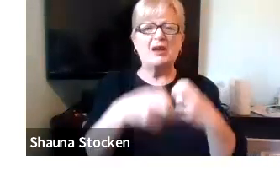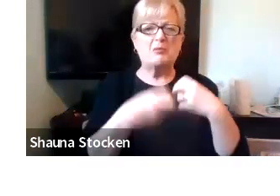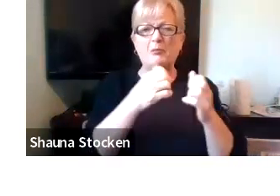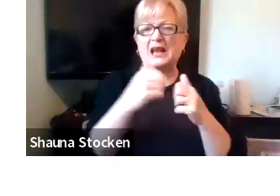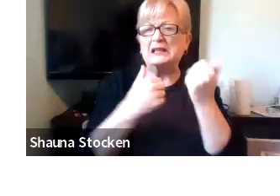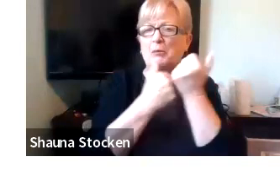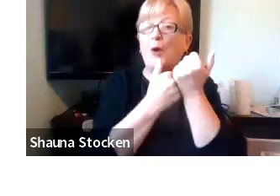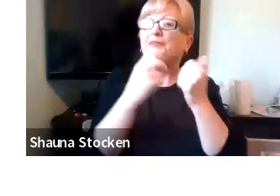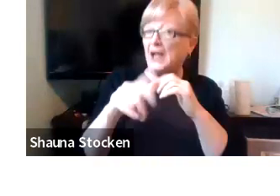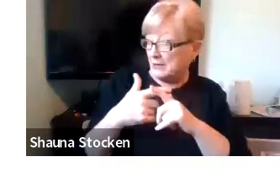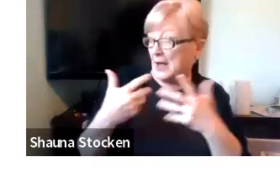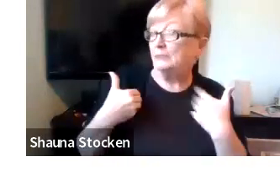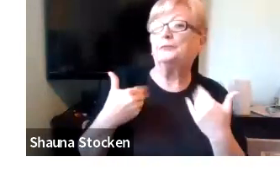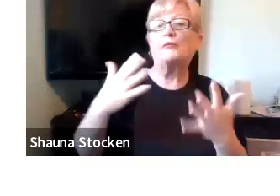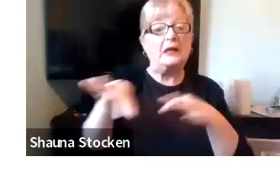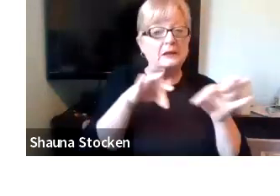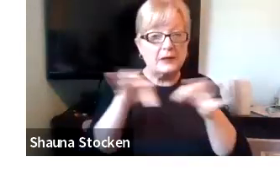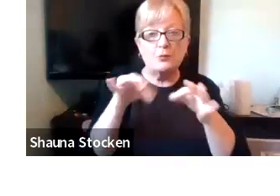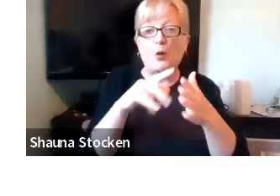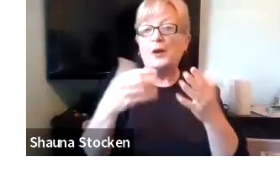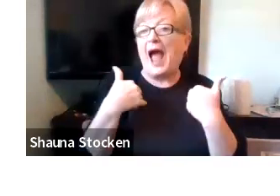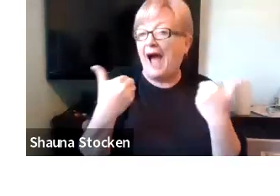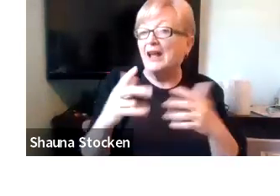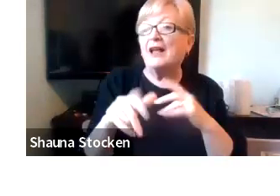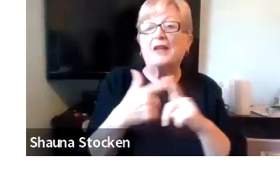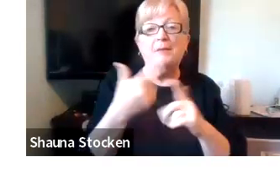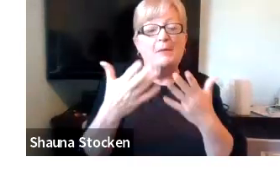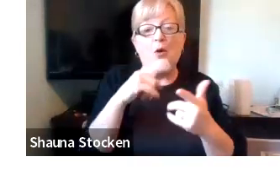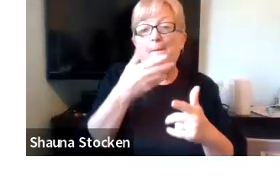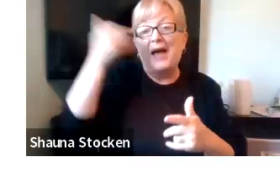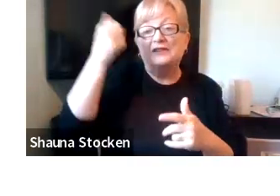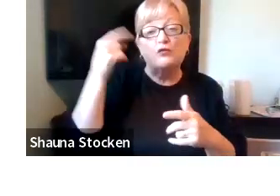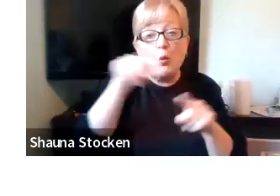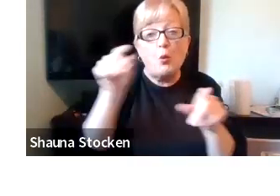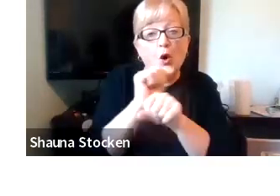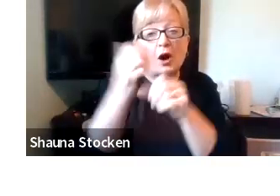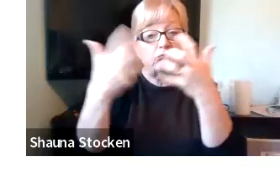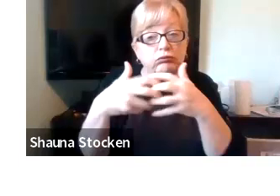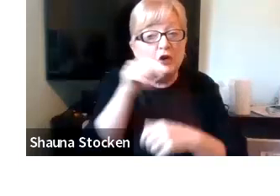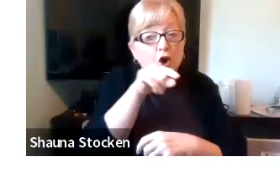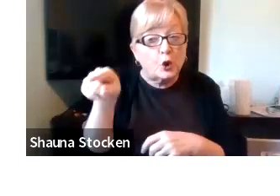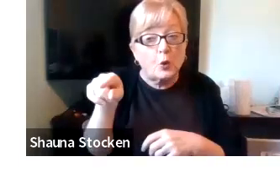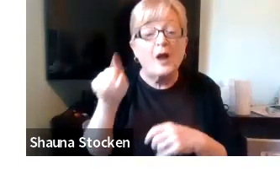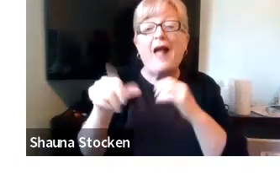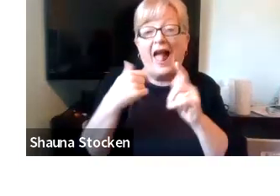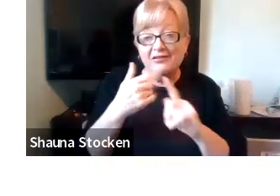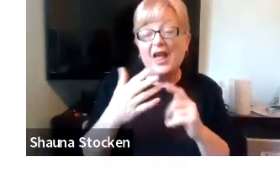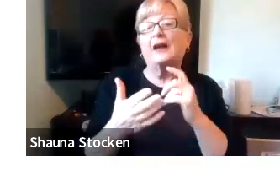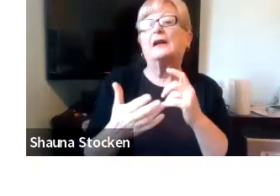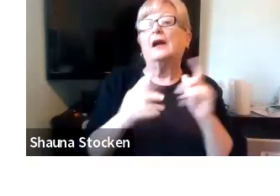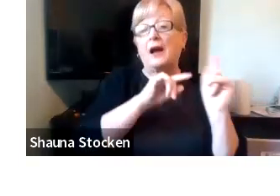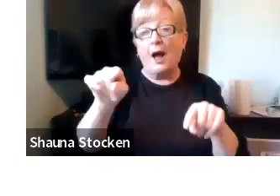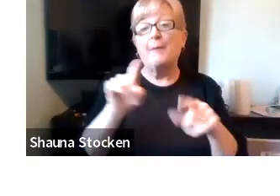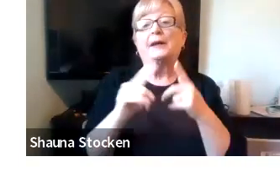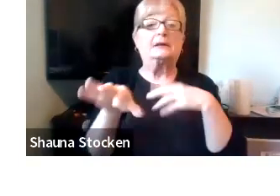this, we'll go through with you and talk about what we have and what might work for you. And we can come to you and show you how to use them.